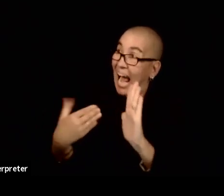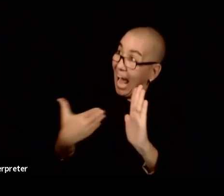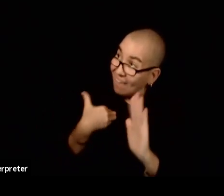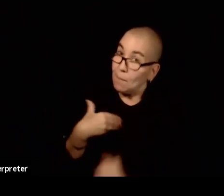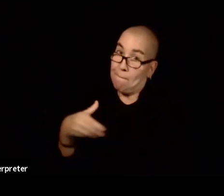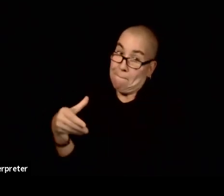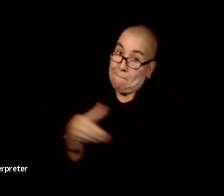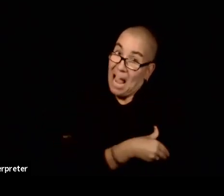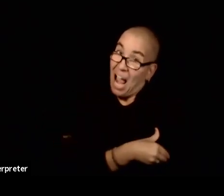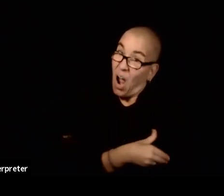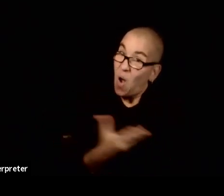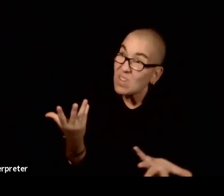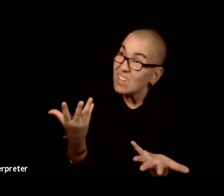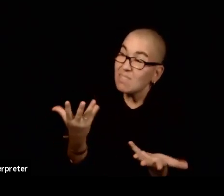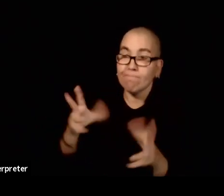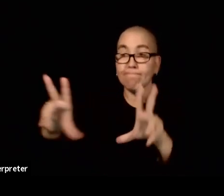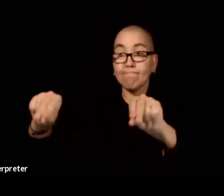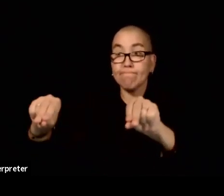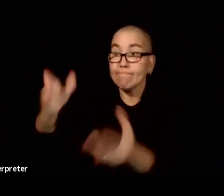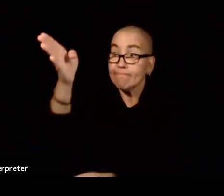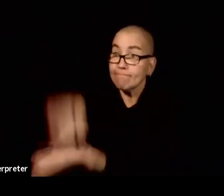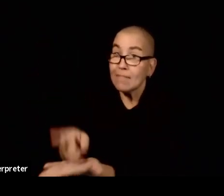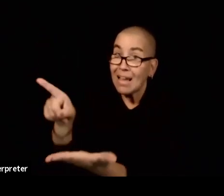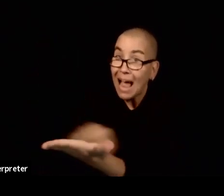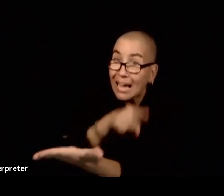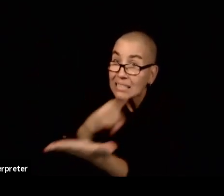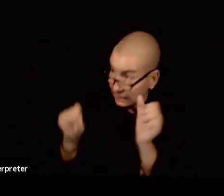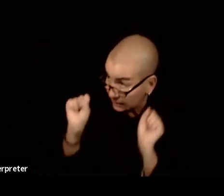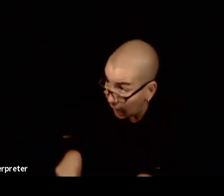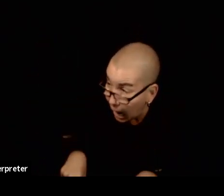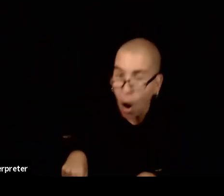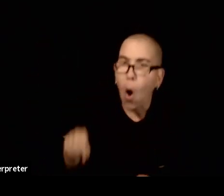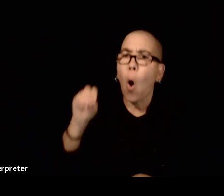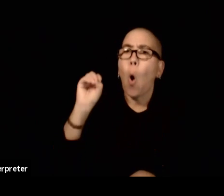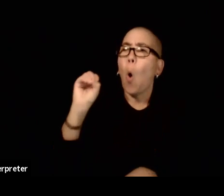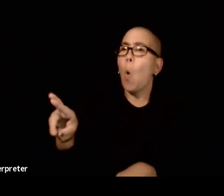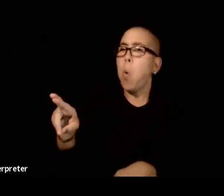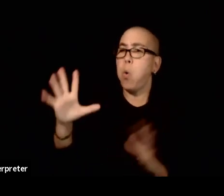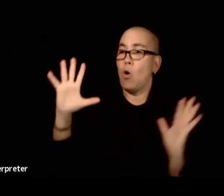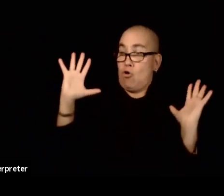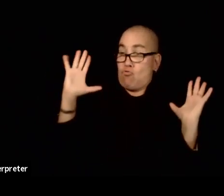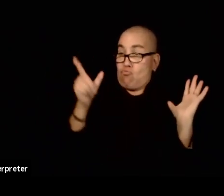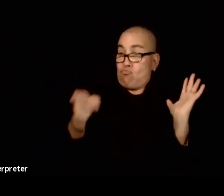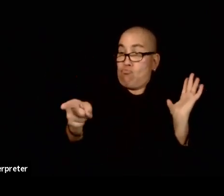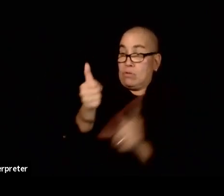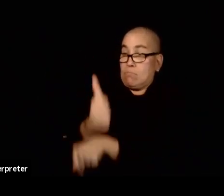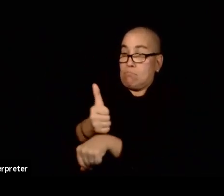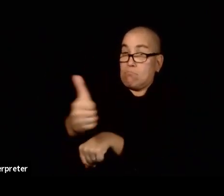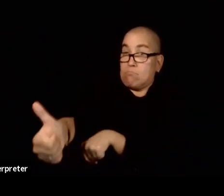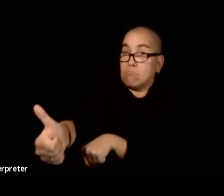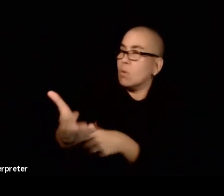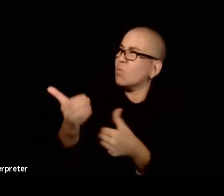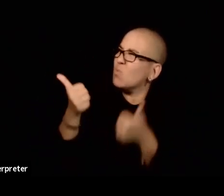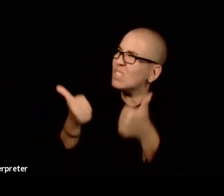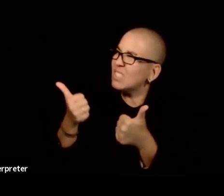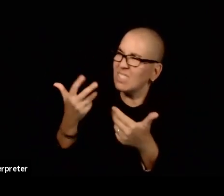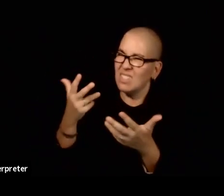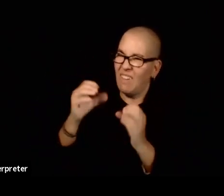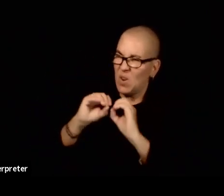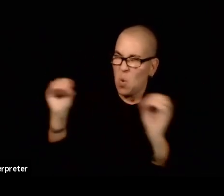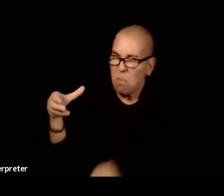or has that not been defined? And if not, are you going to work toward that as a means of protecting the